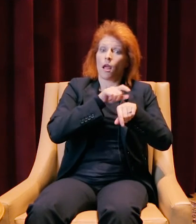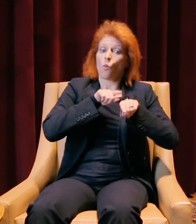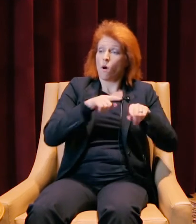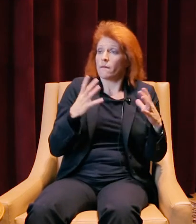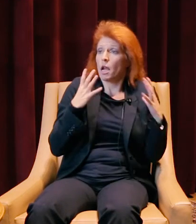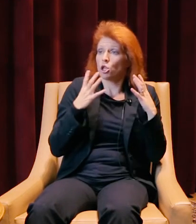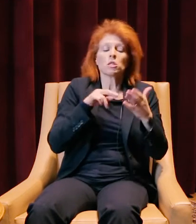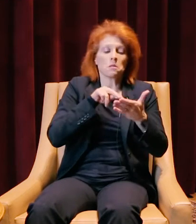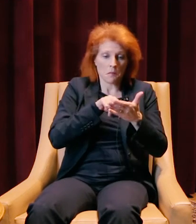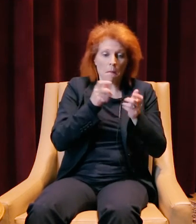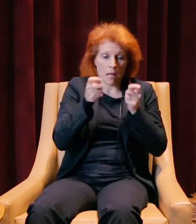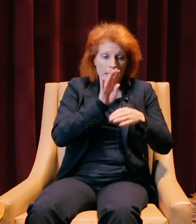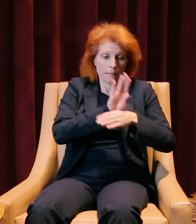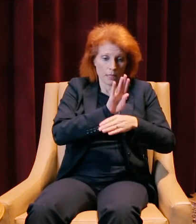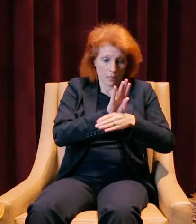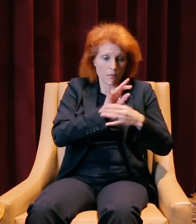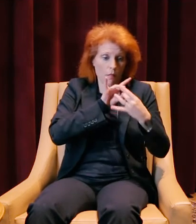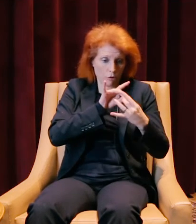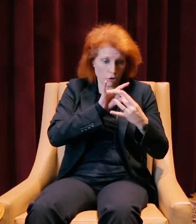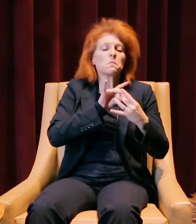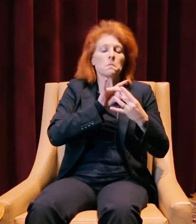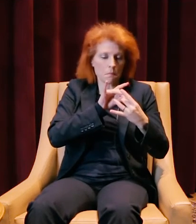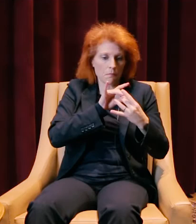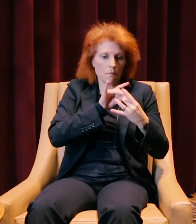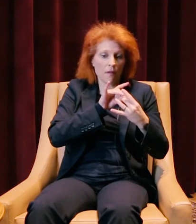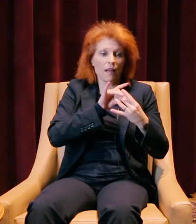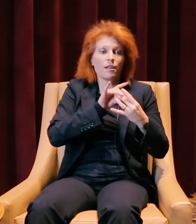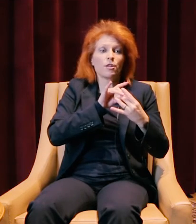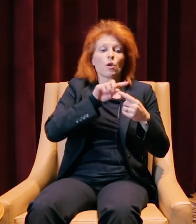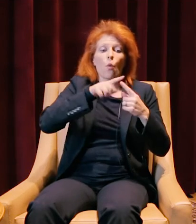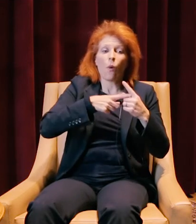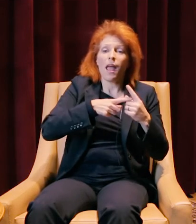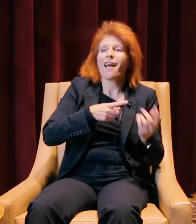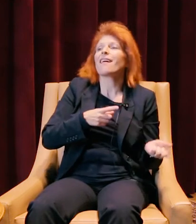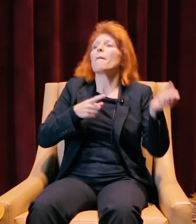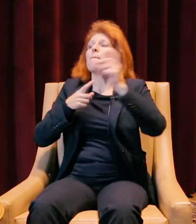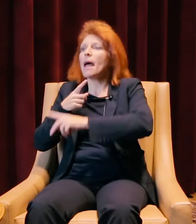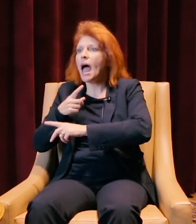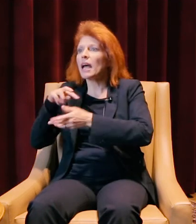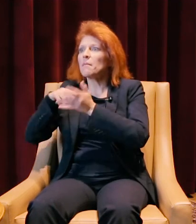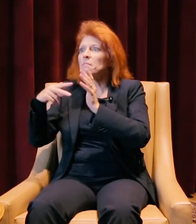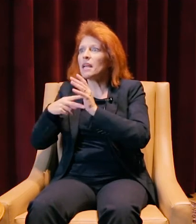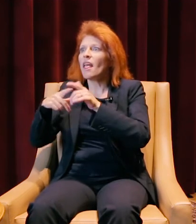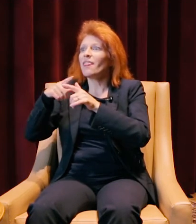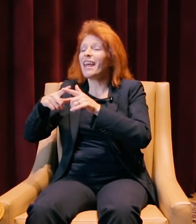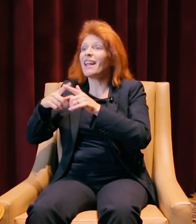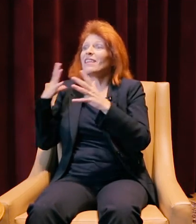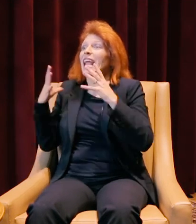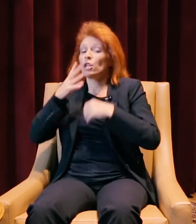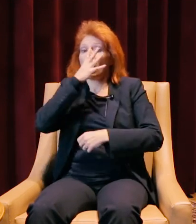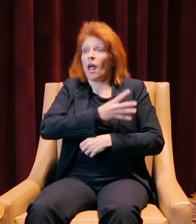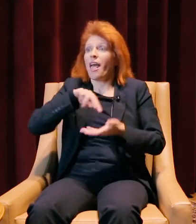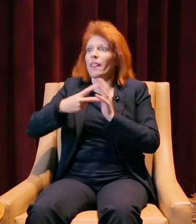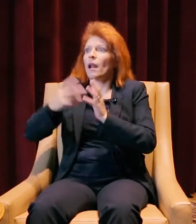vacation to managing my business and relationships, that when I got back, I wouldn't be paying a price for the wonderful vacation that I had